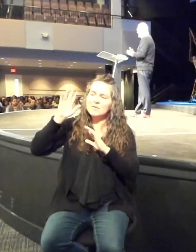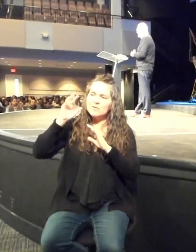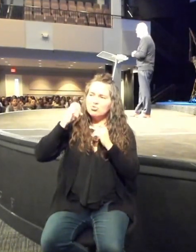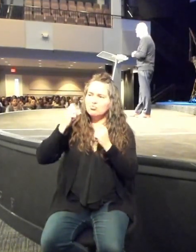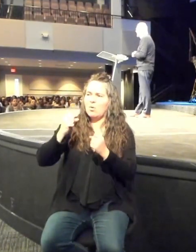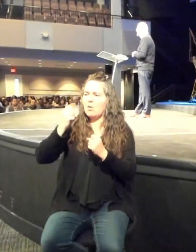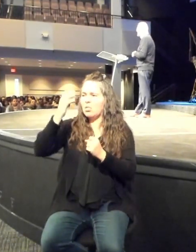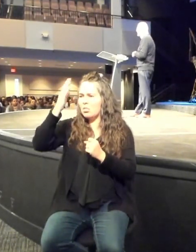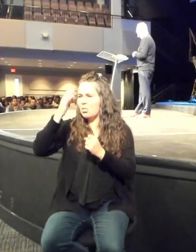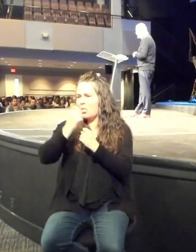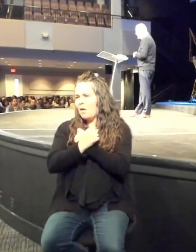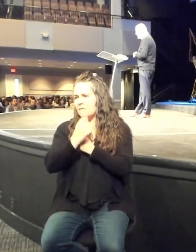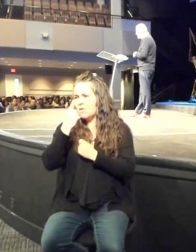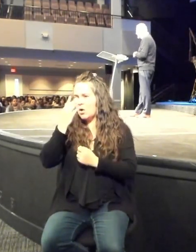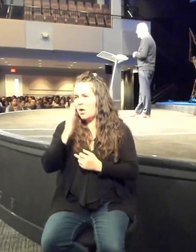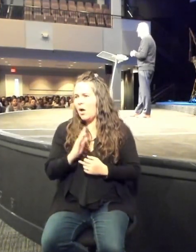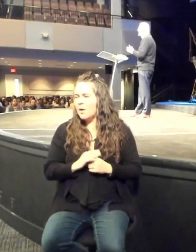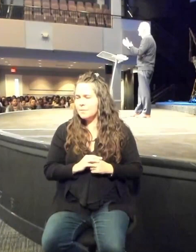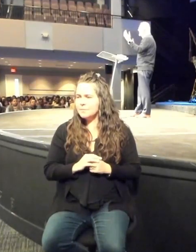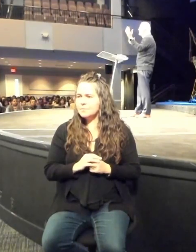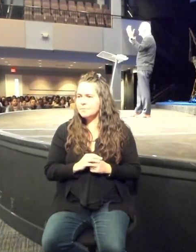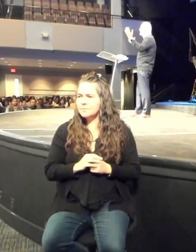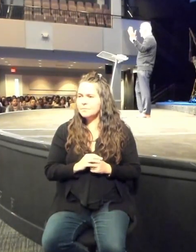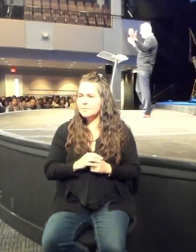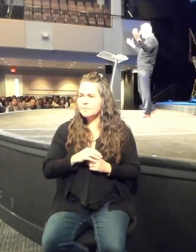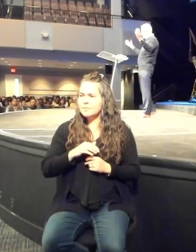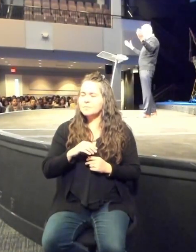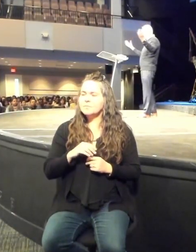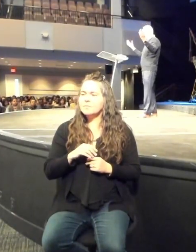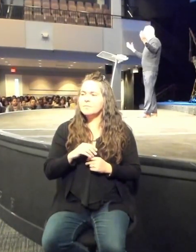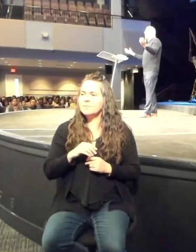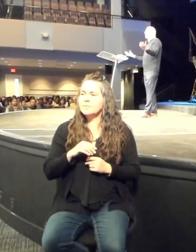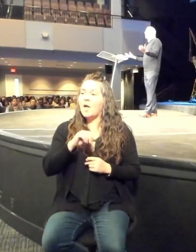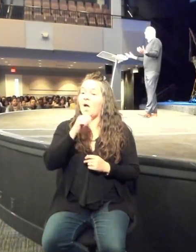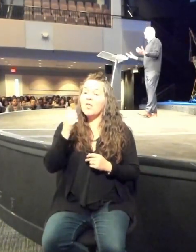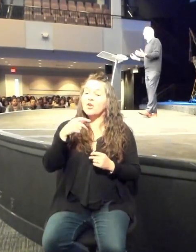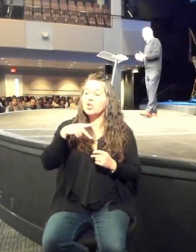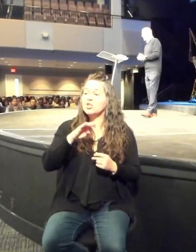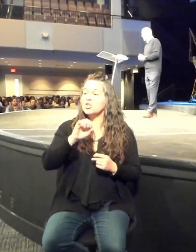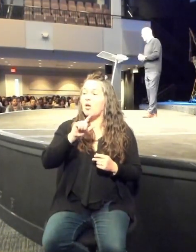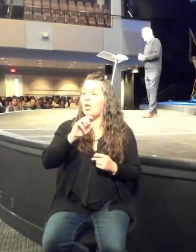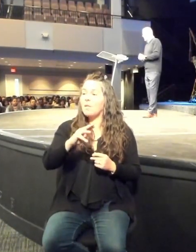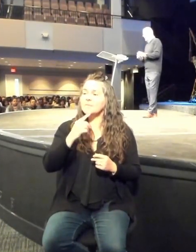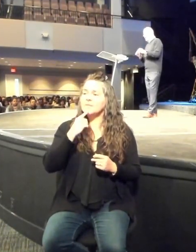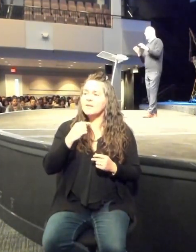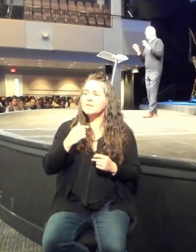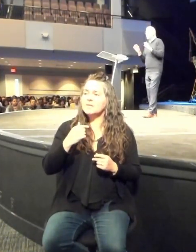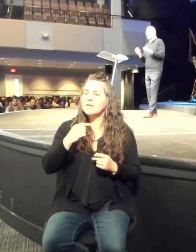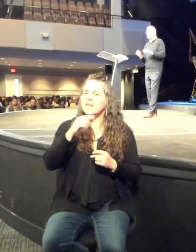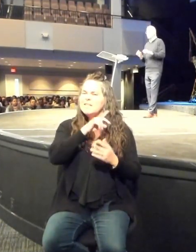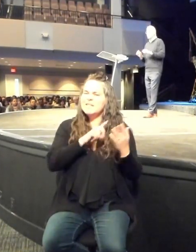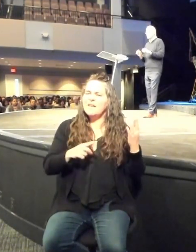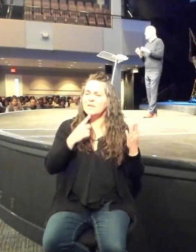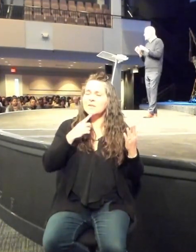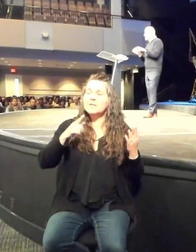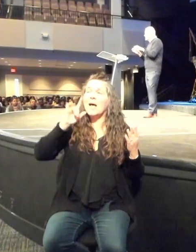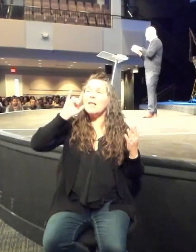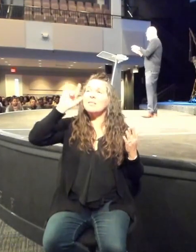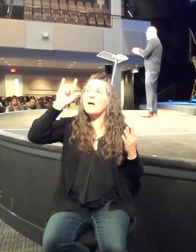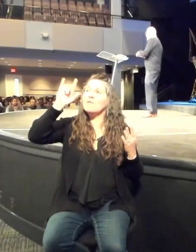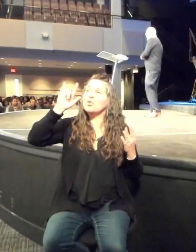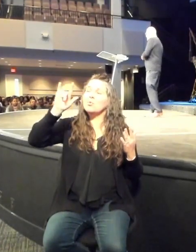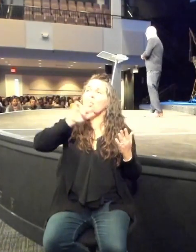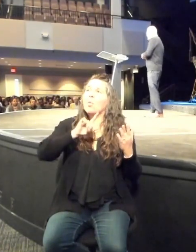is found in Psalm chapter 18, verse 1. "I love you, Lord, my strength." In all of these verses, do you see